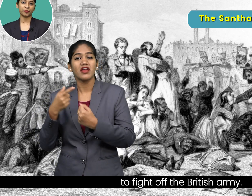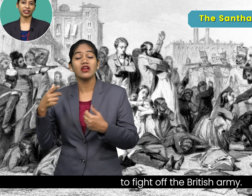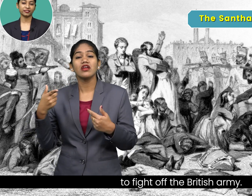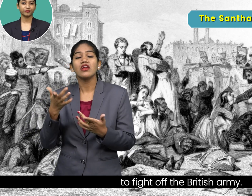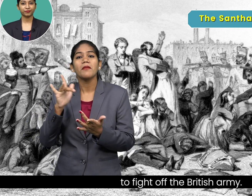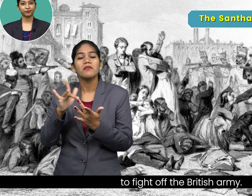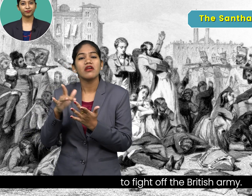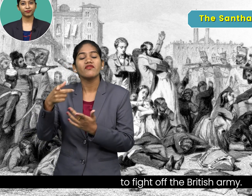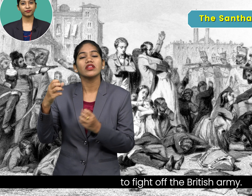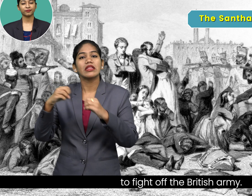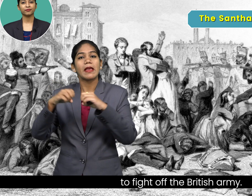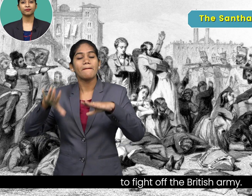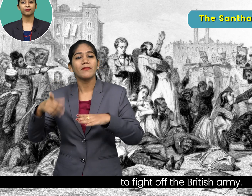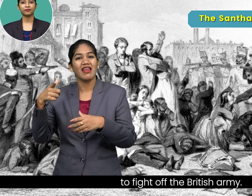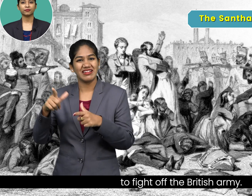British army.